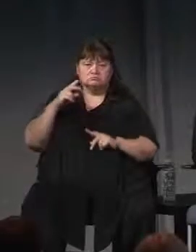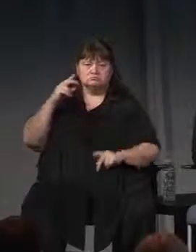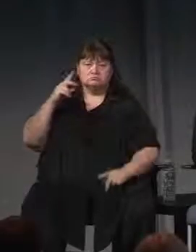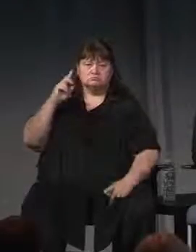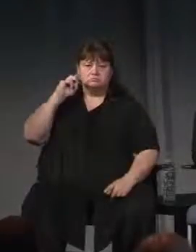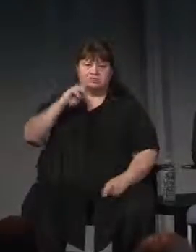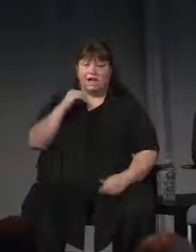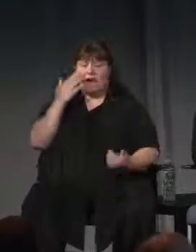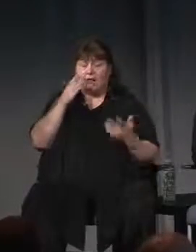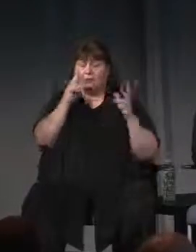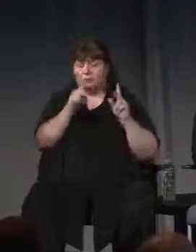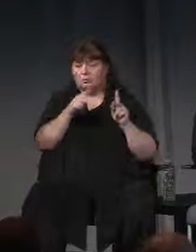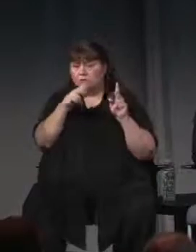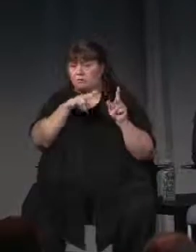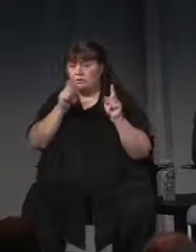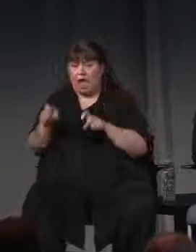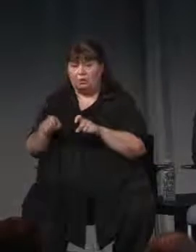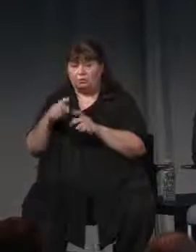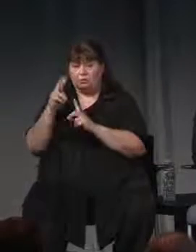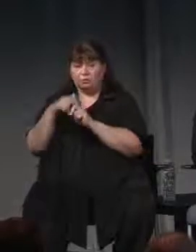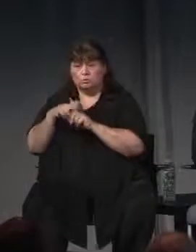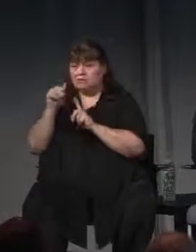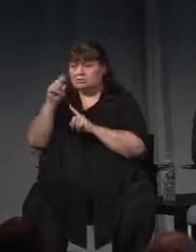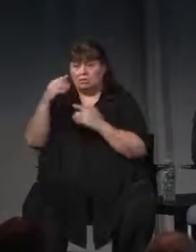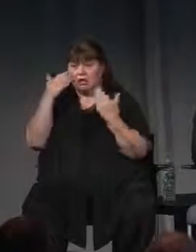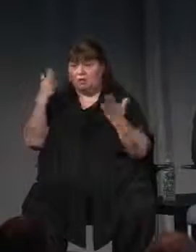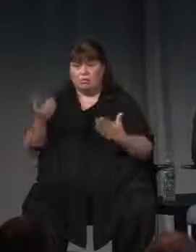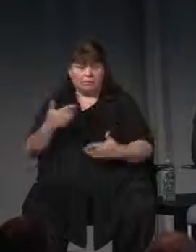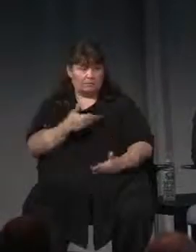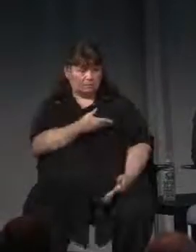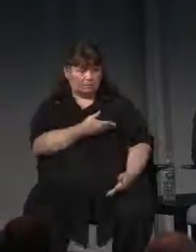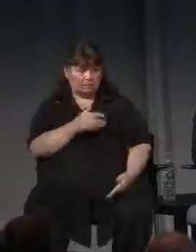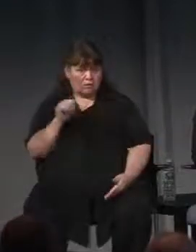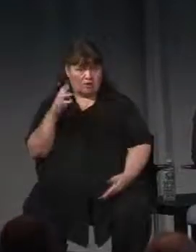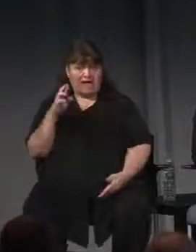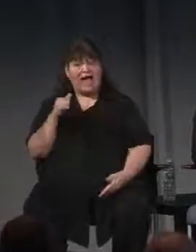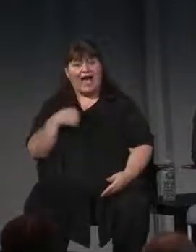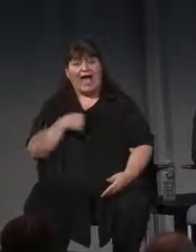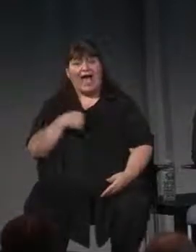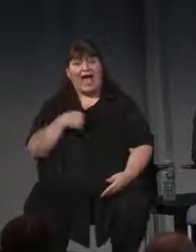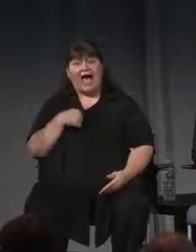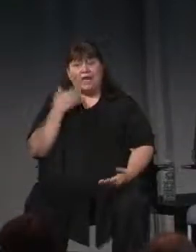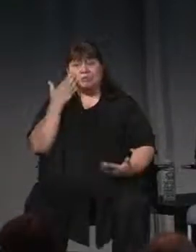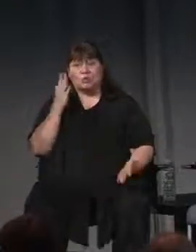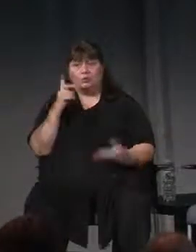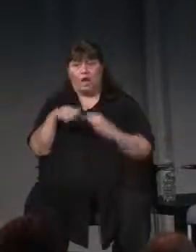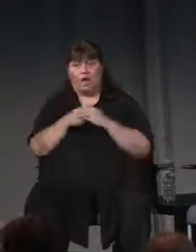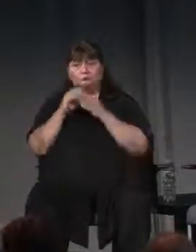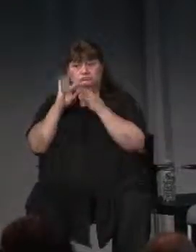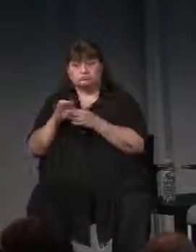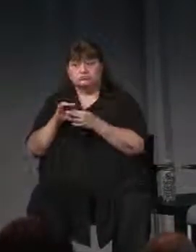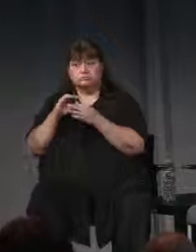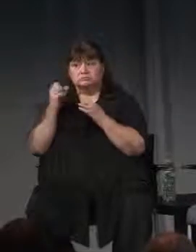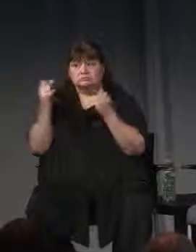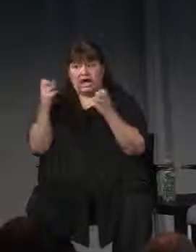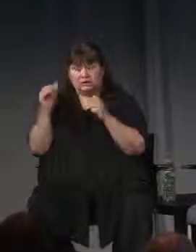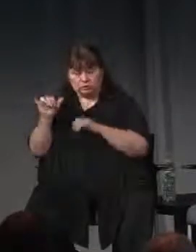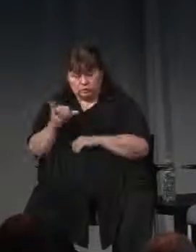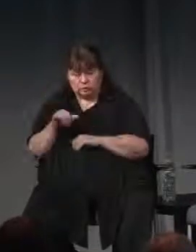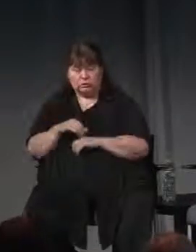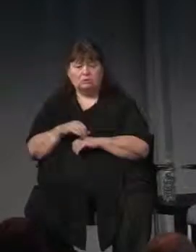relates to sign language. I don't know much about that. I don't know. Do you maybe? I mean, I don't know about how it relates to sign language either,